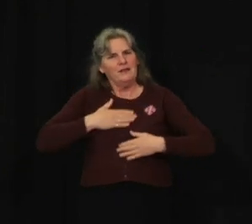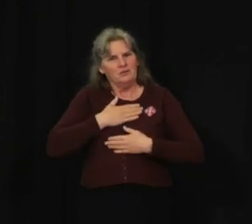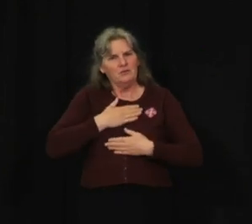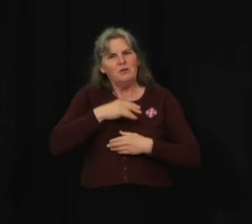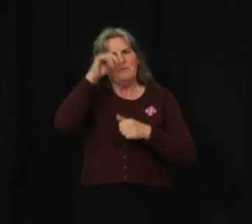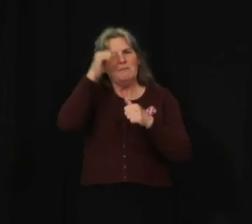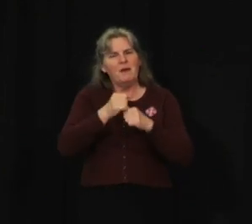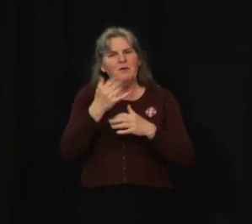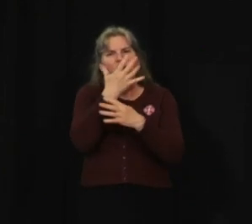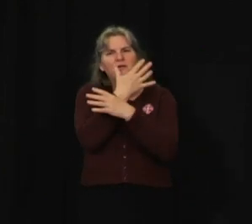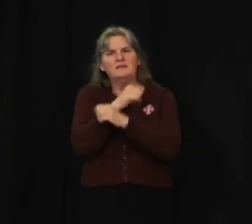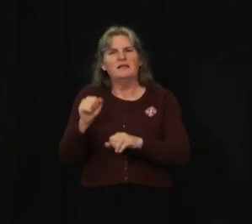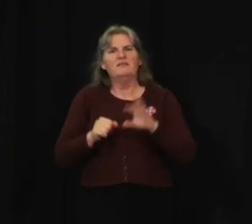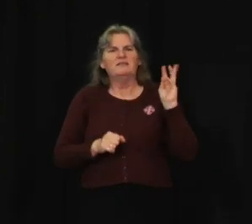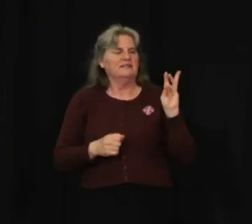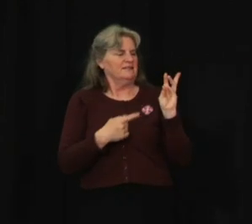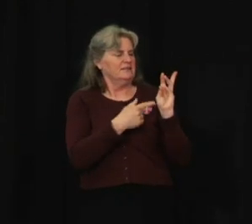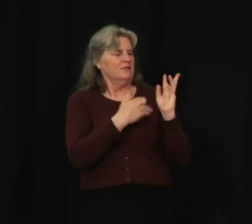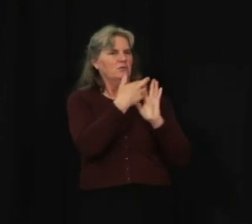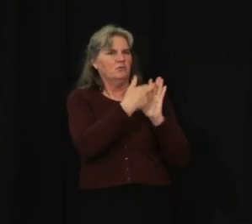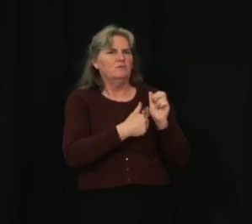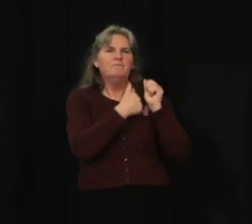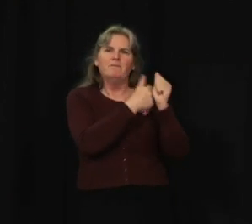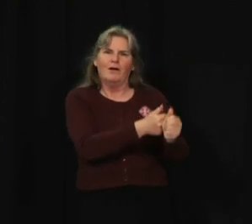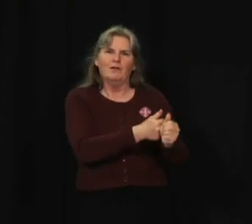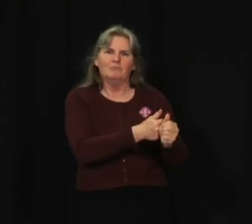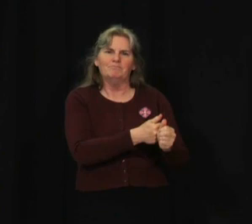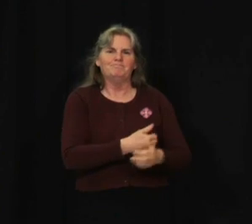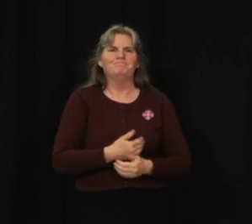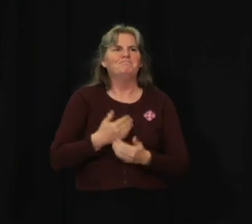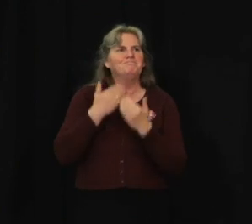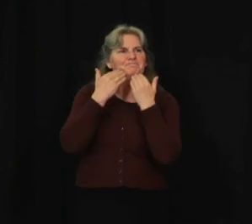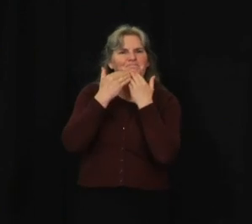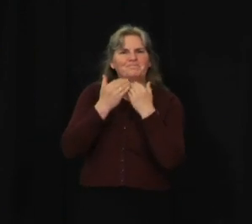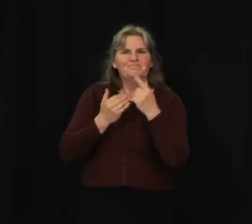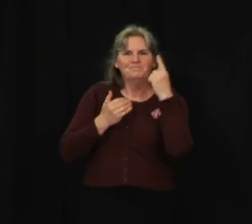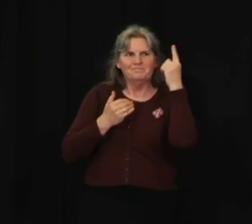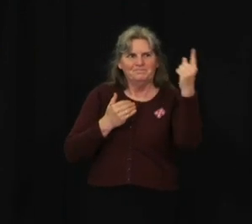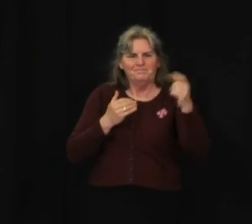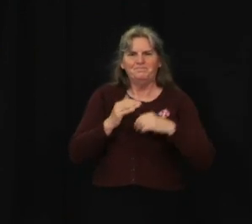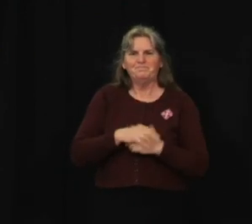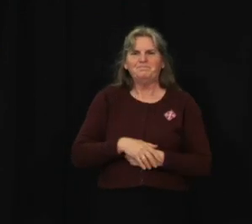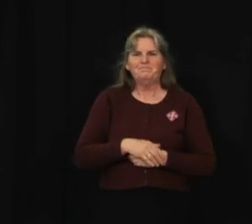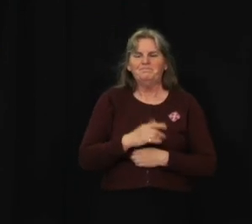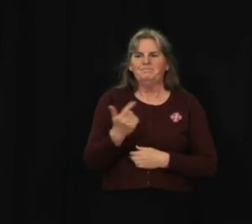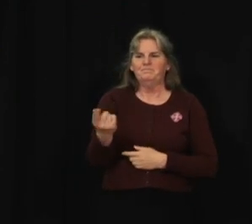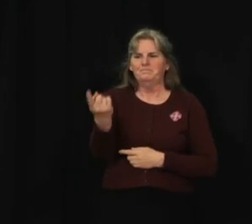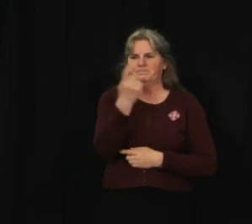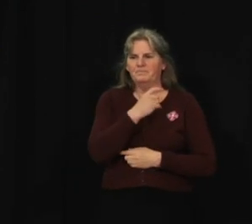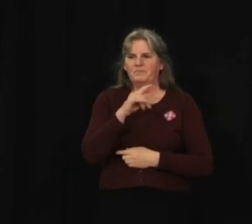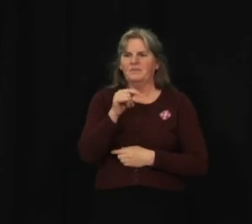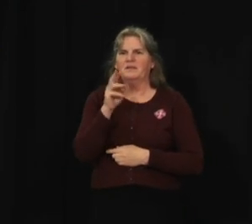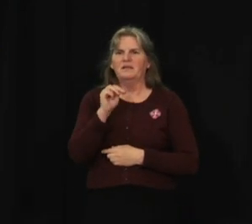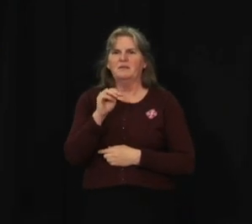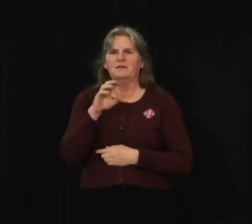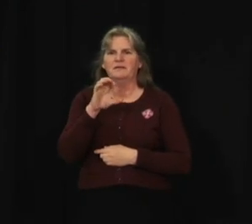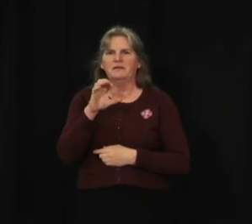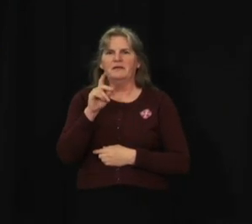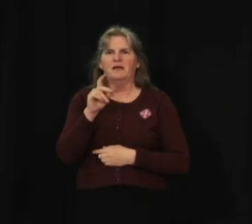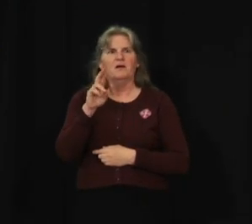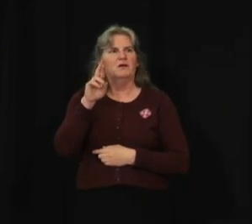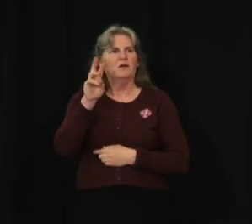Six. Thank you. Thank you. We'll go to the phone lines now. First, we'll call on Tim from CKRW.